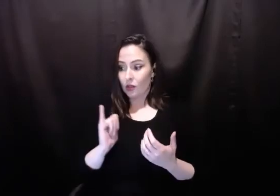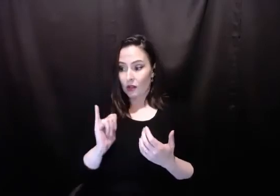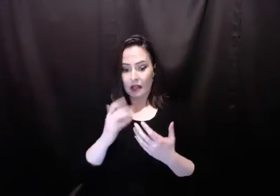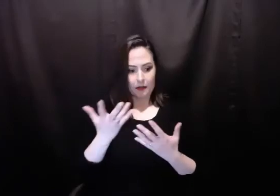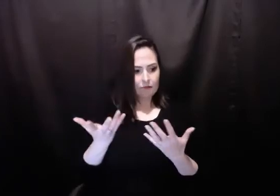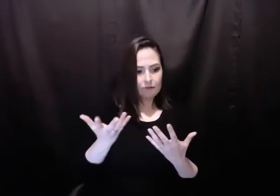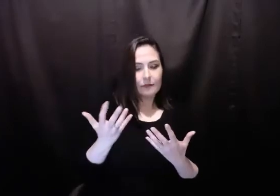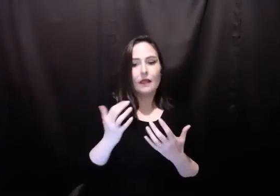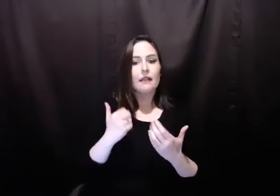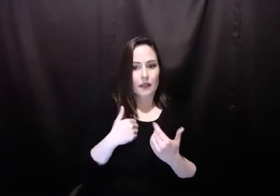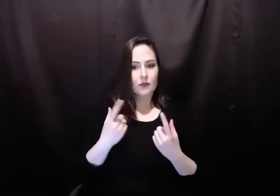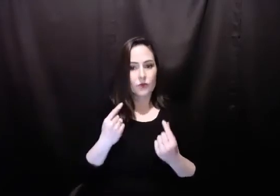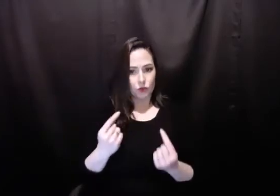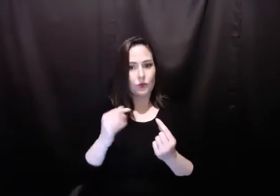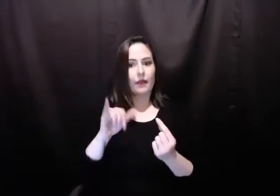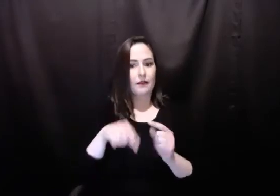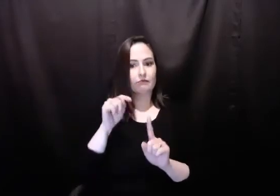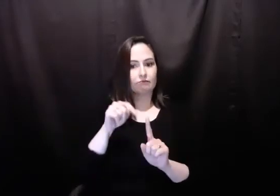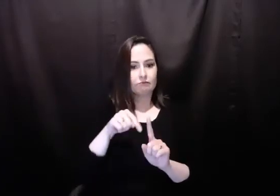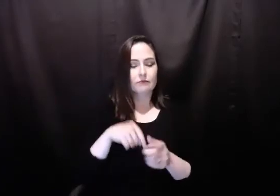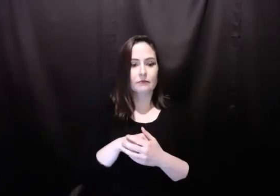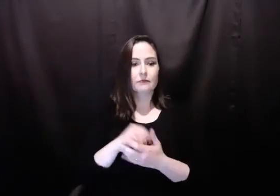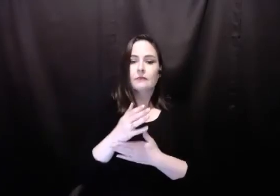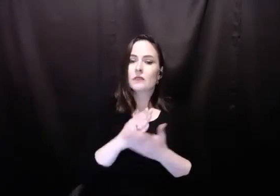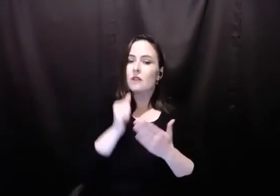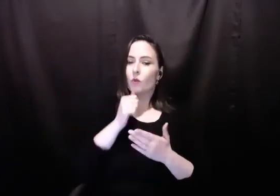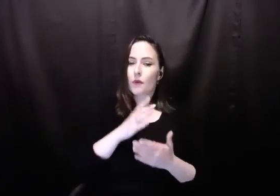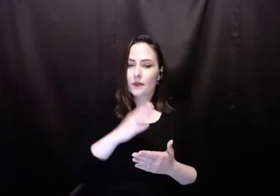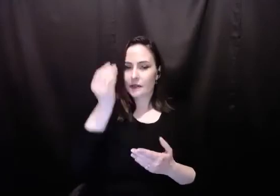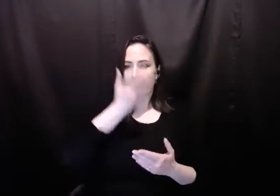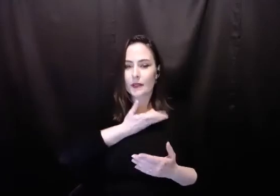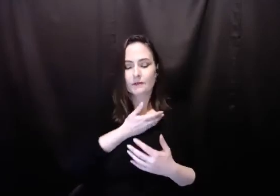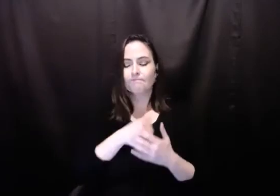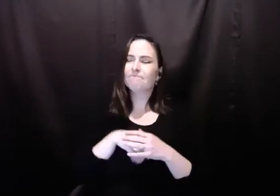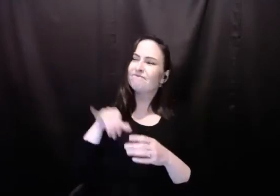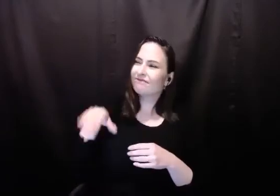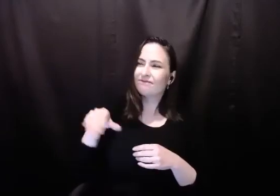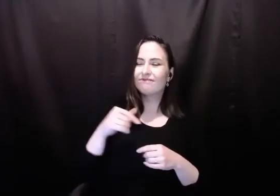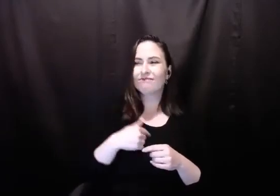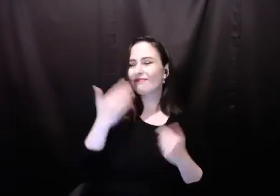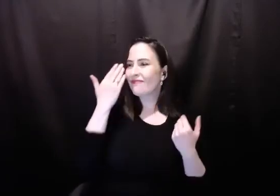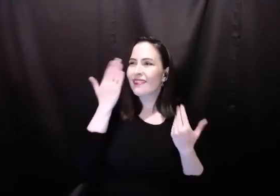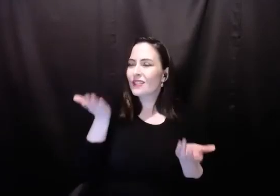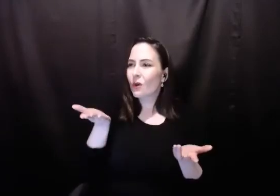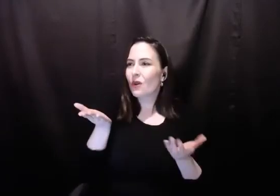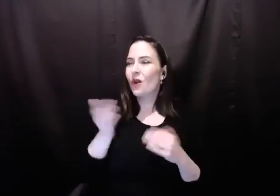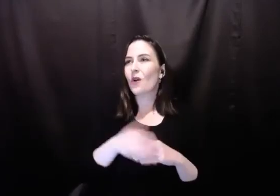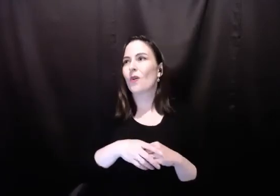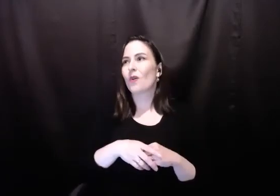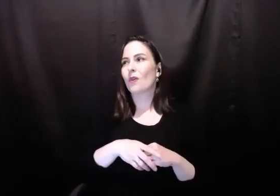don't know, this is what I did. I will say, is that who you wanted to be? Is that who you wanted to